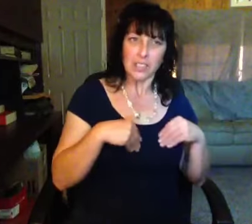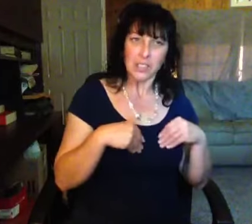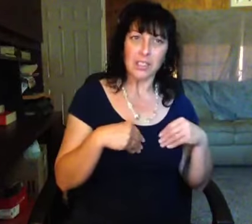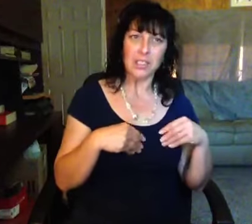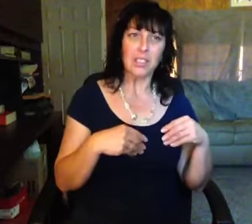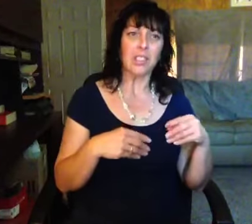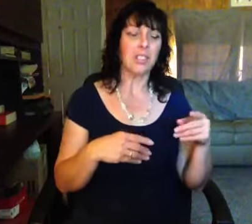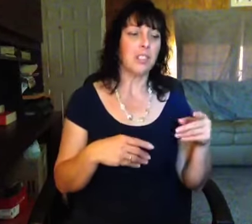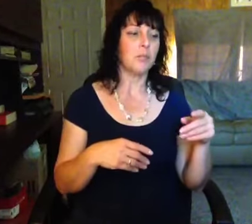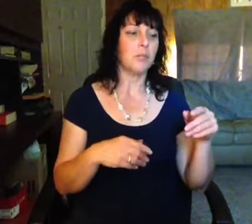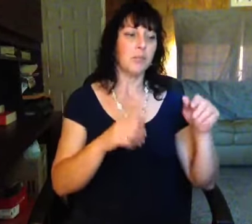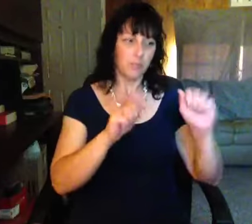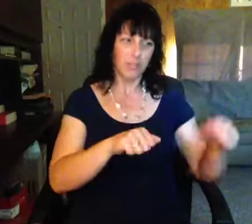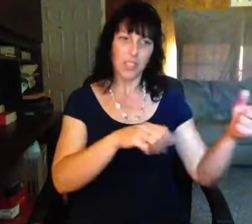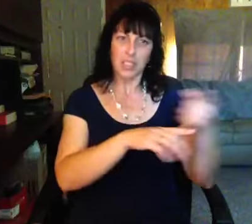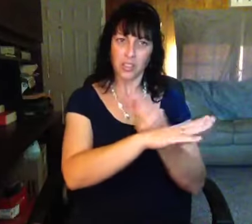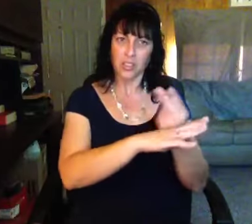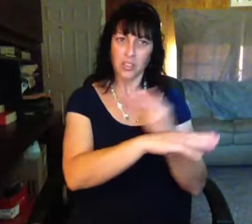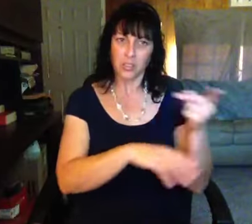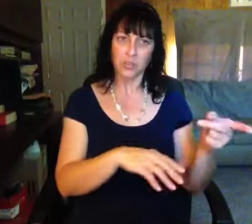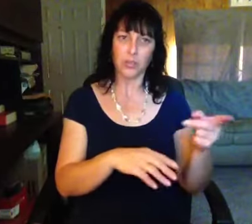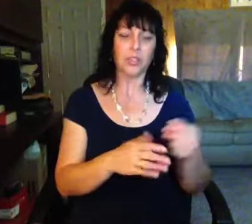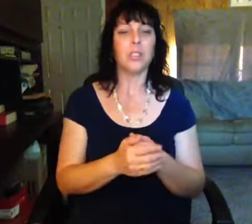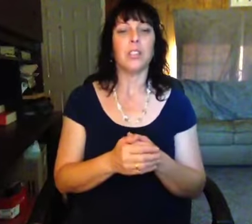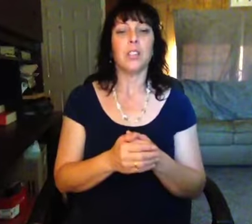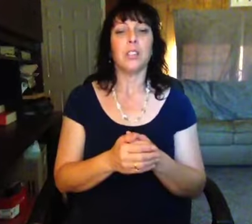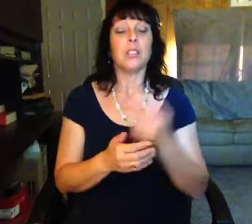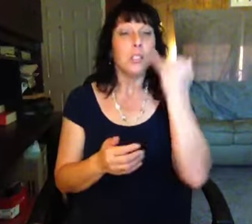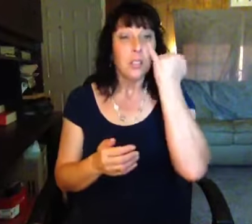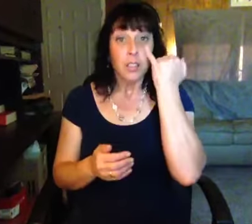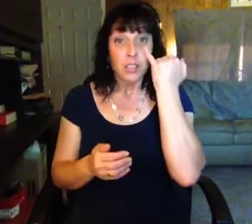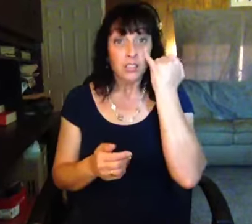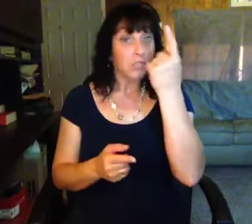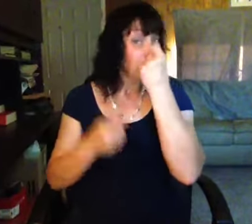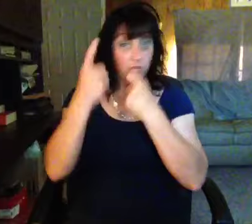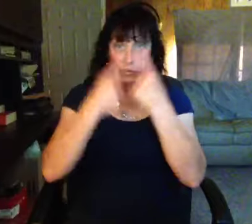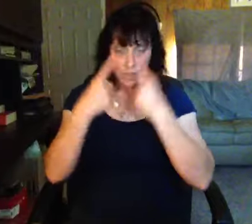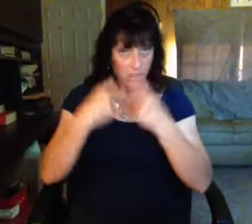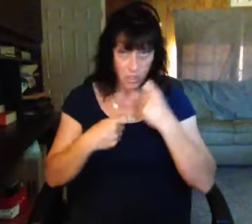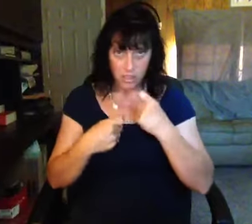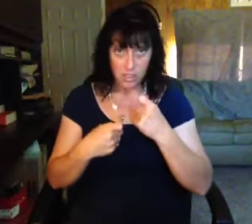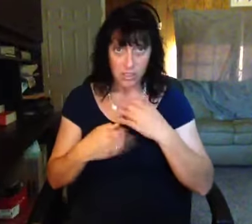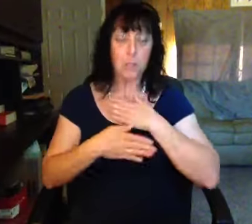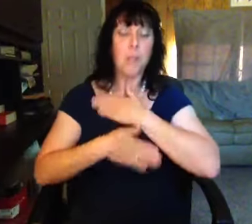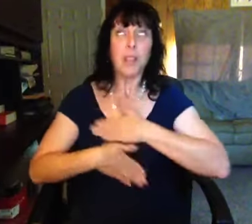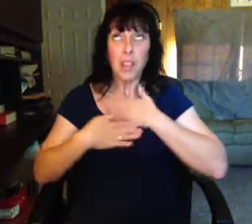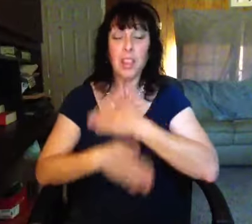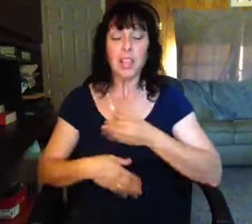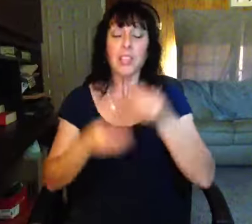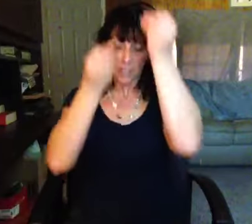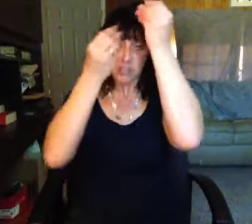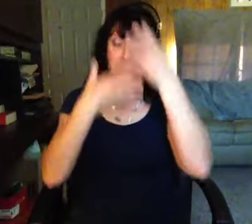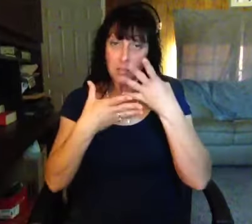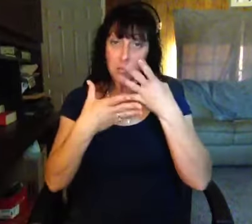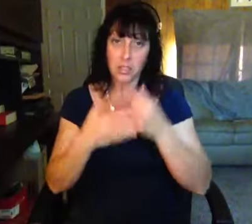please let me know. Very open door policy. I'm here to help. I'm not here